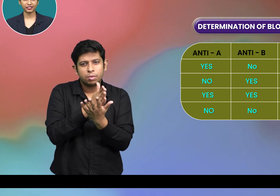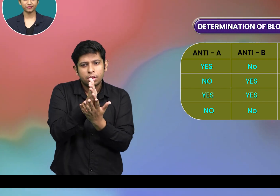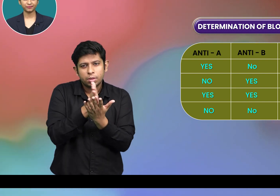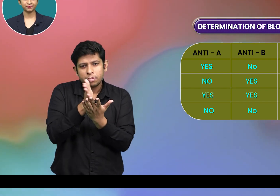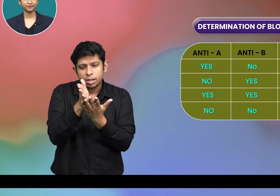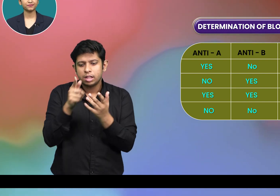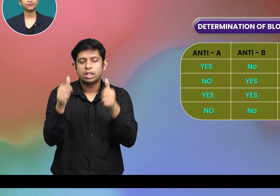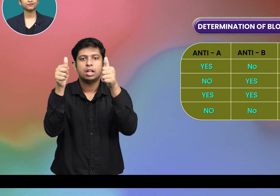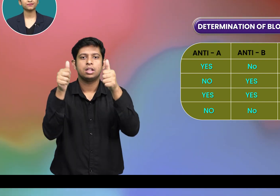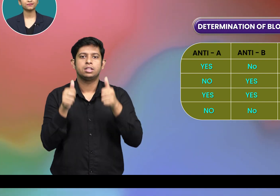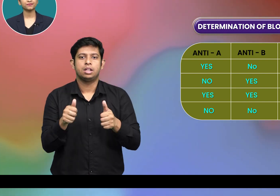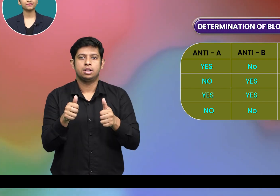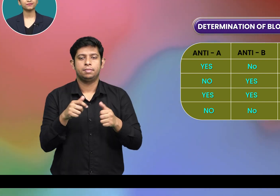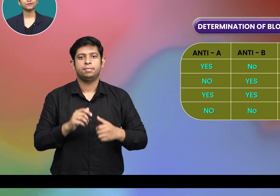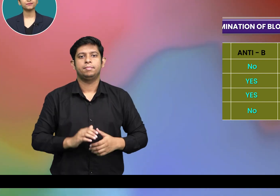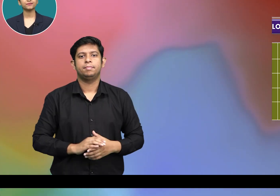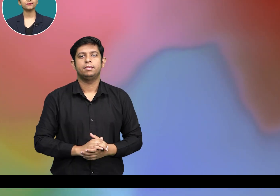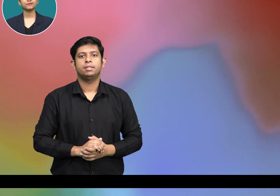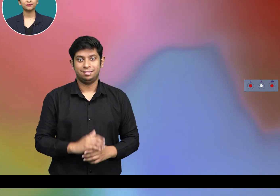result.